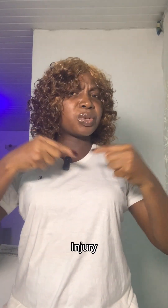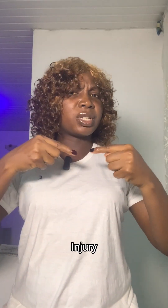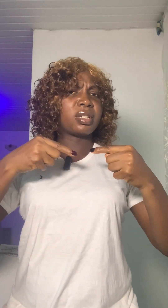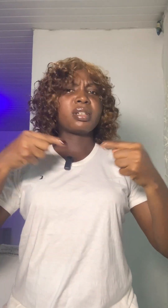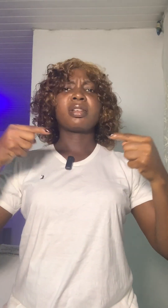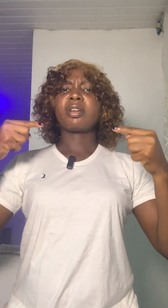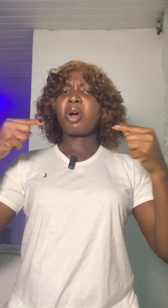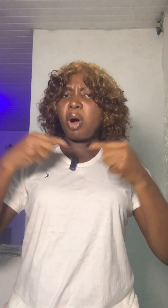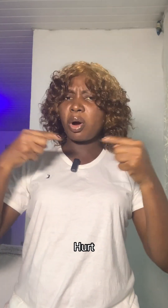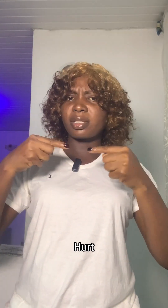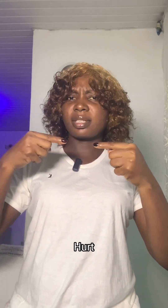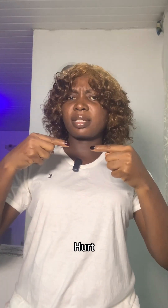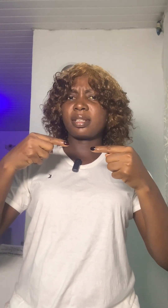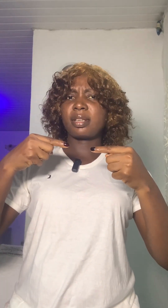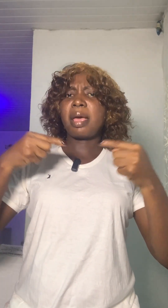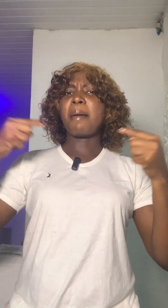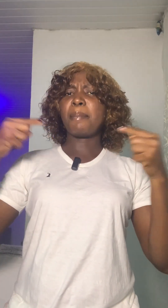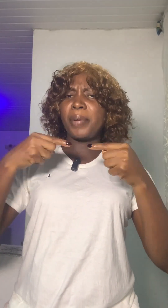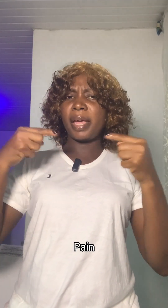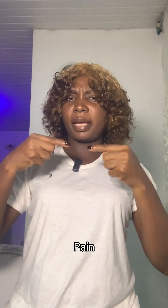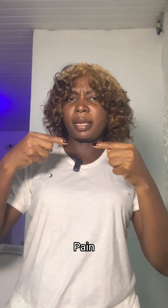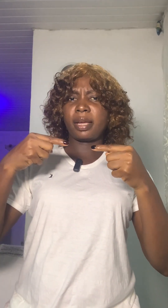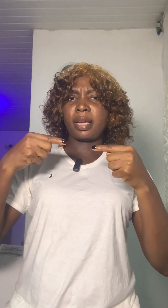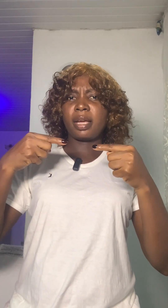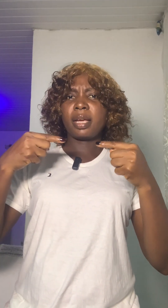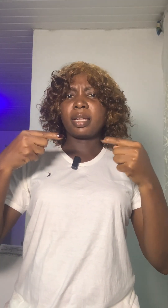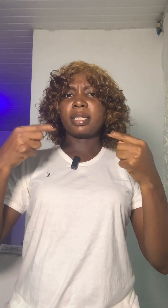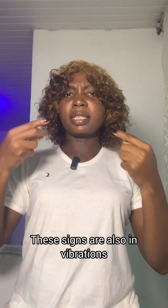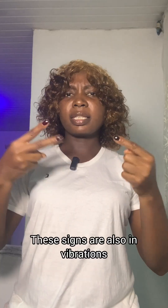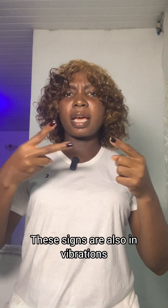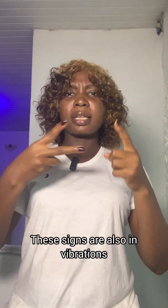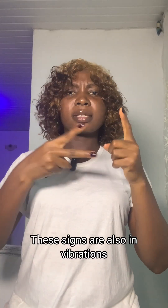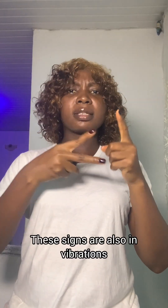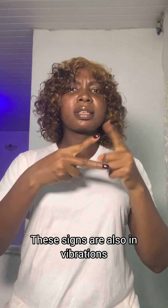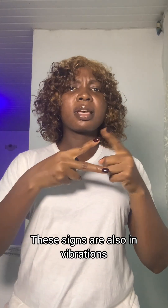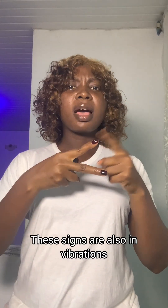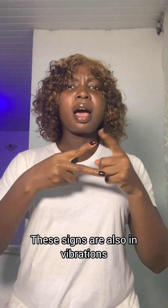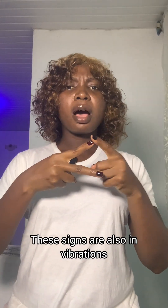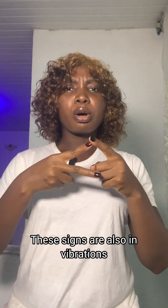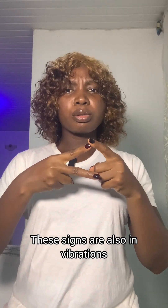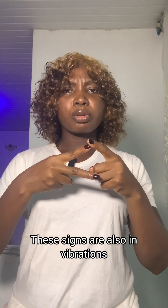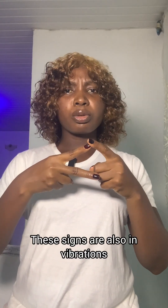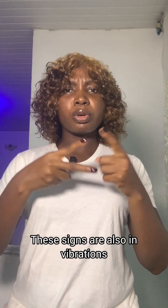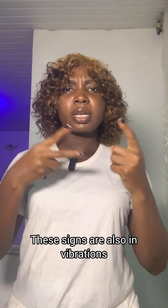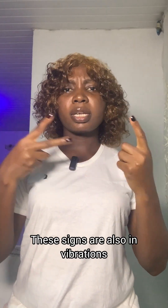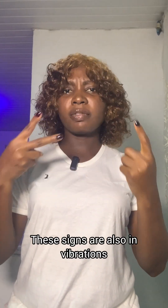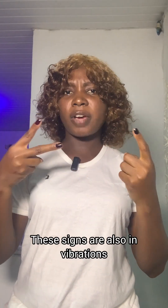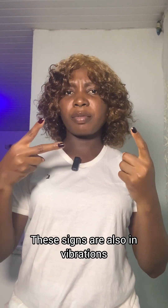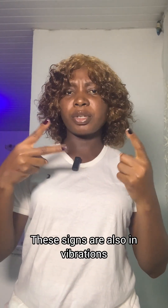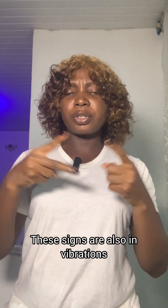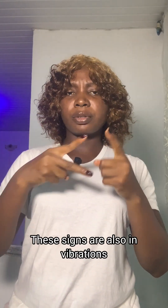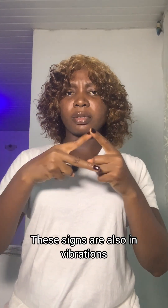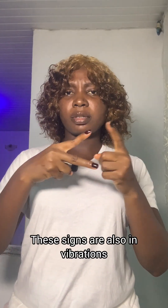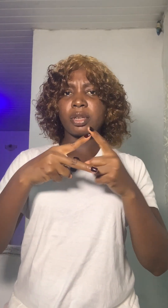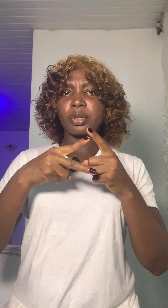Injury, hurt, pain. These signs are also in vibrations. You could do